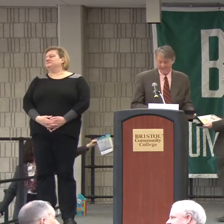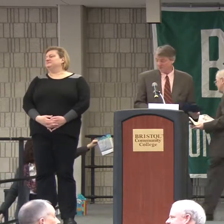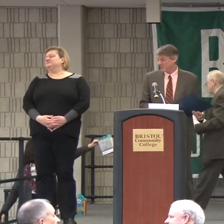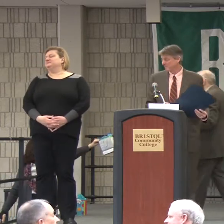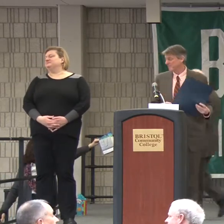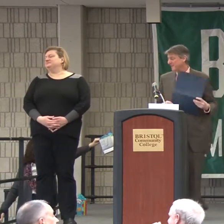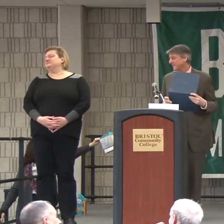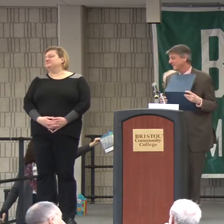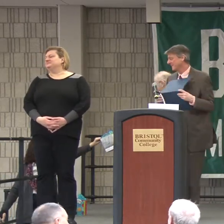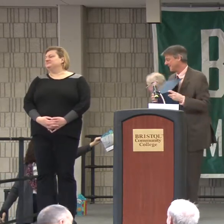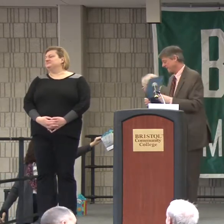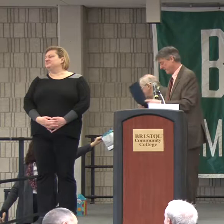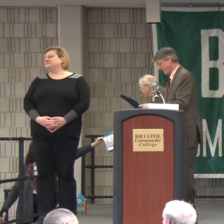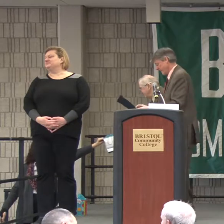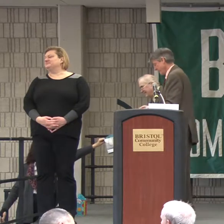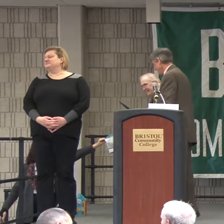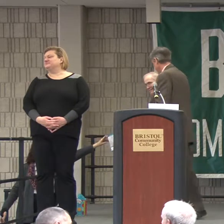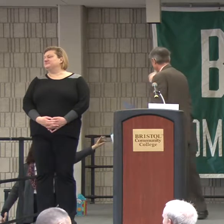Thank you.